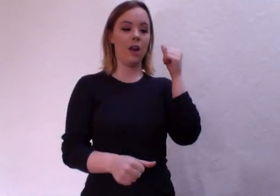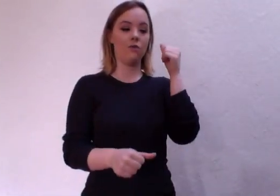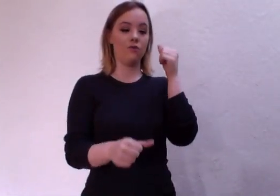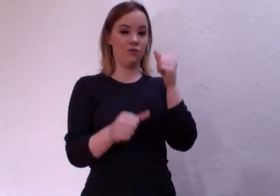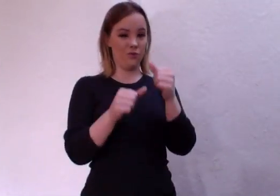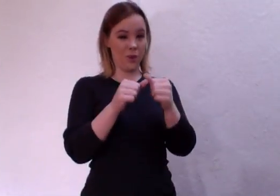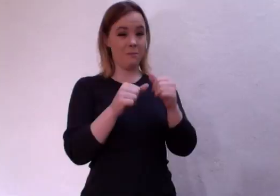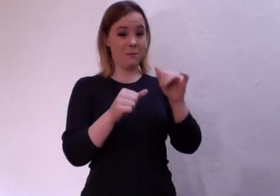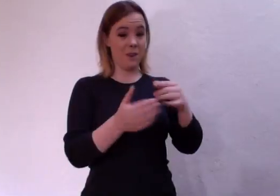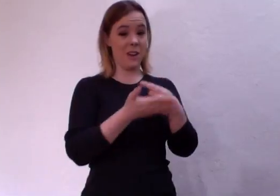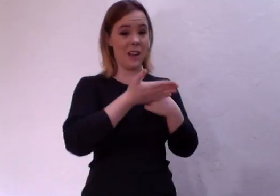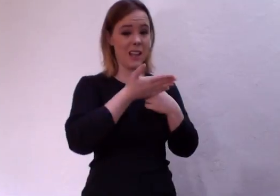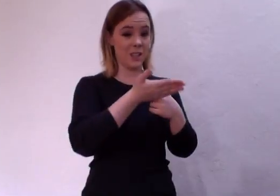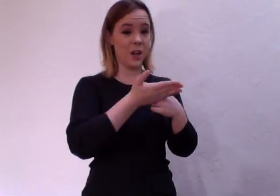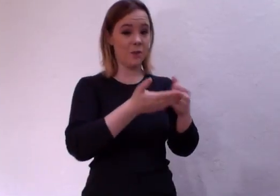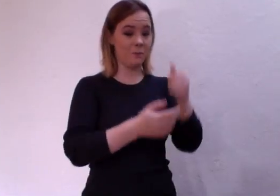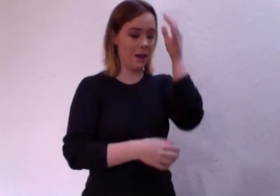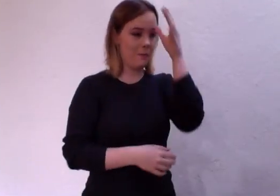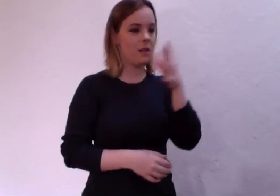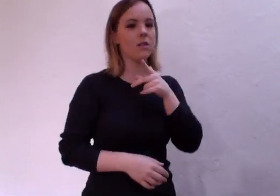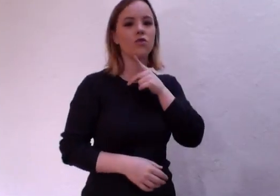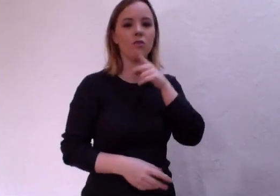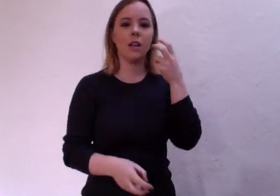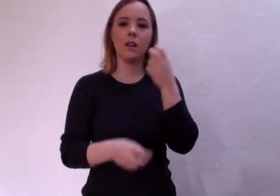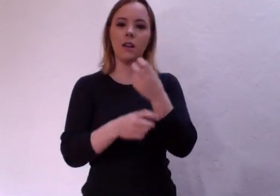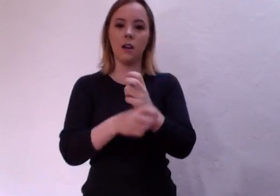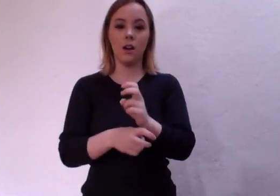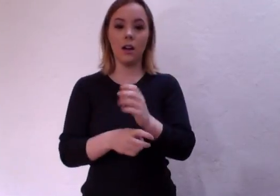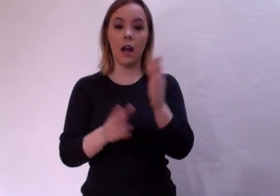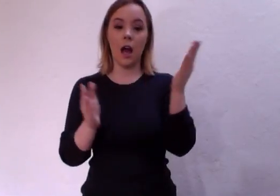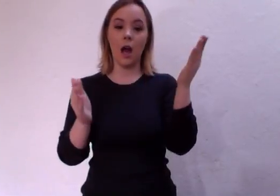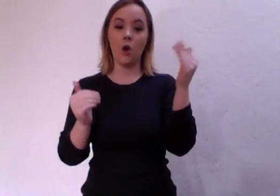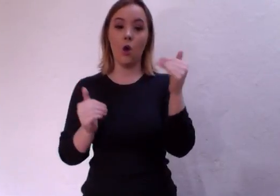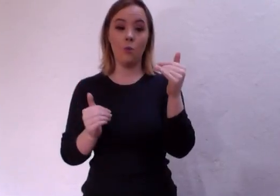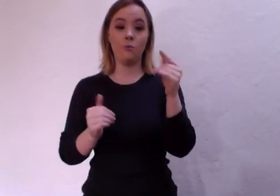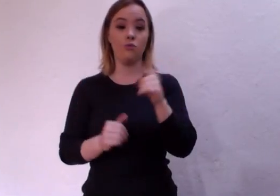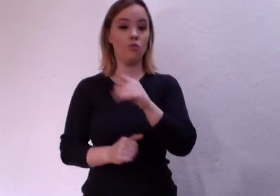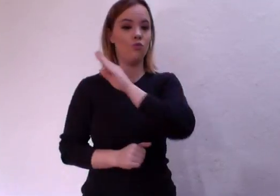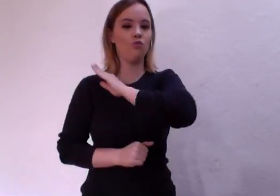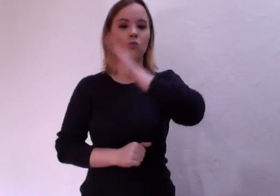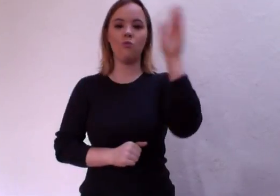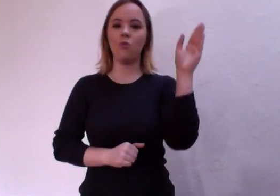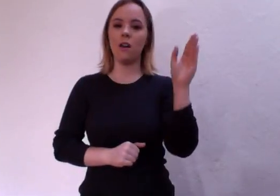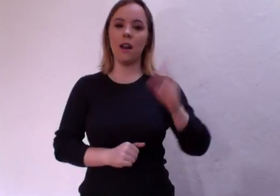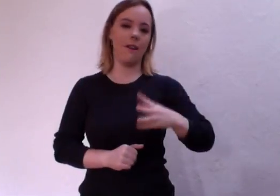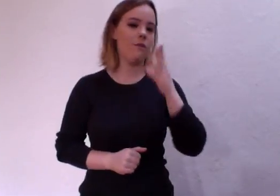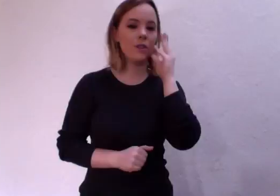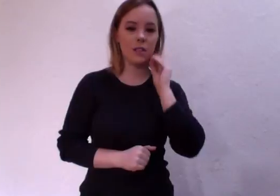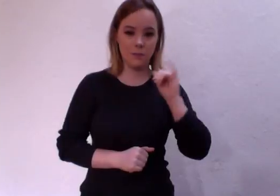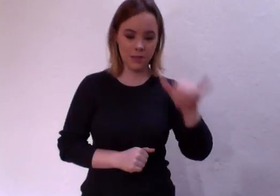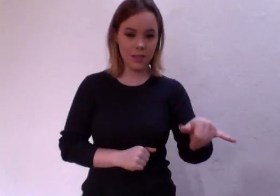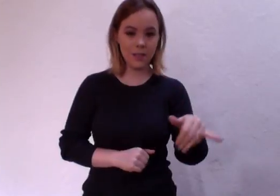and I hope you guys never, I'm talking to the parents and kids, I hope you guys never have to have that talk. And I remember being so